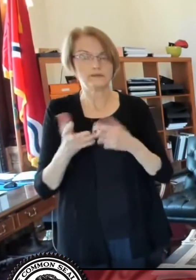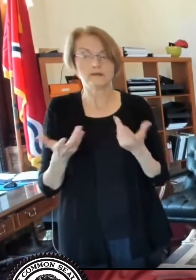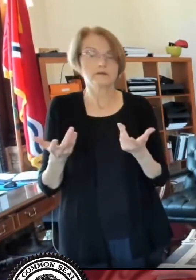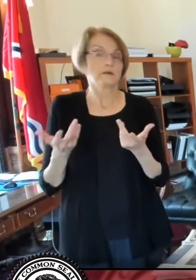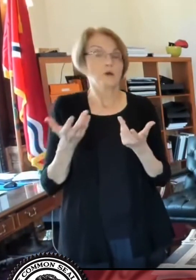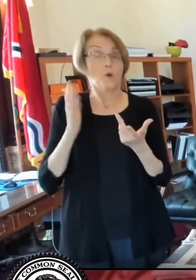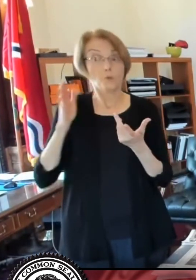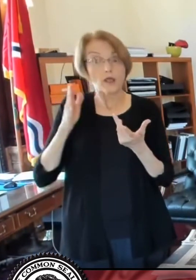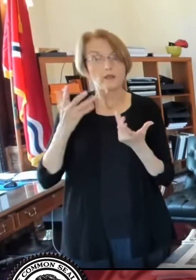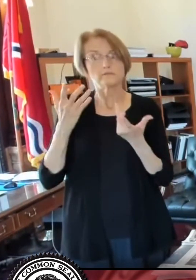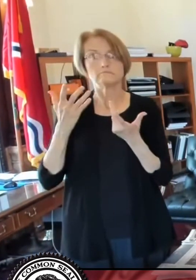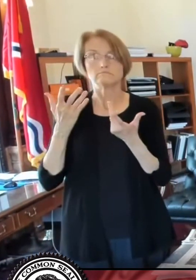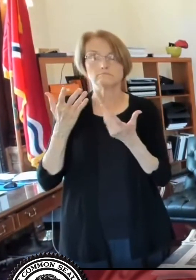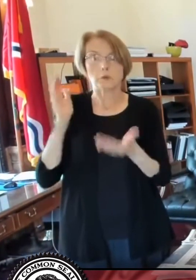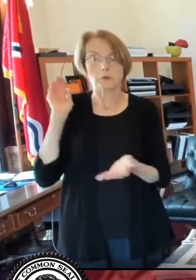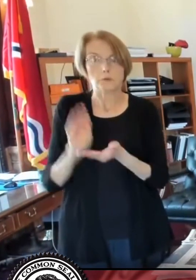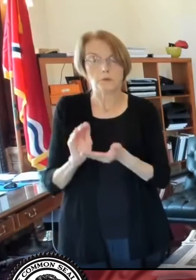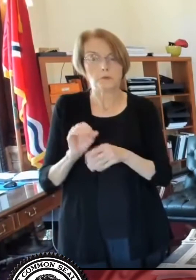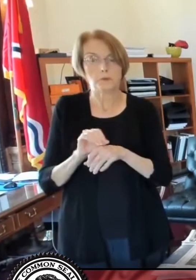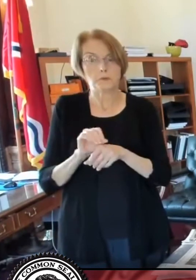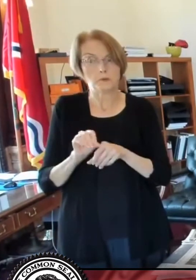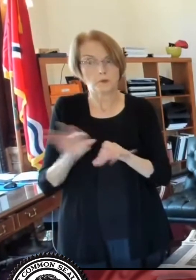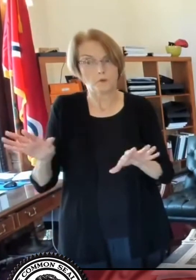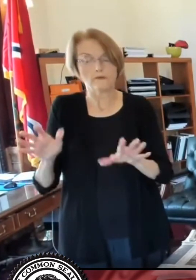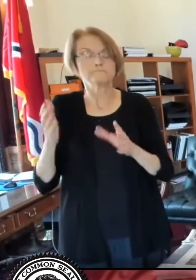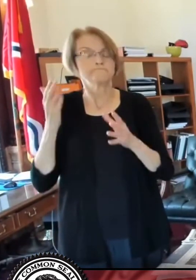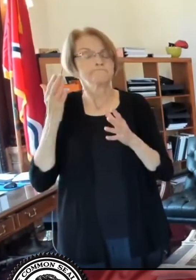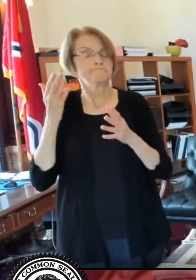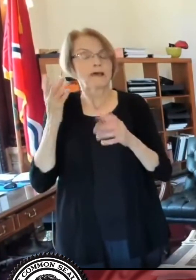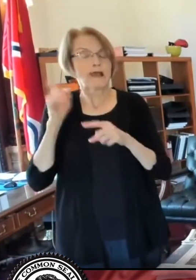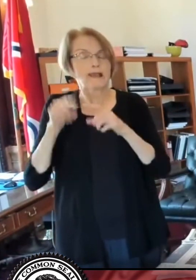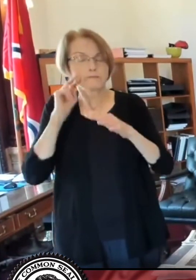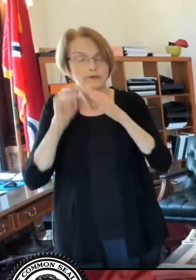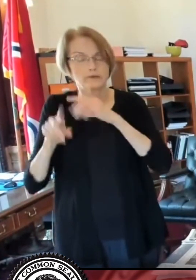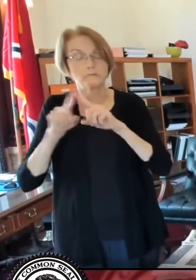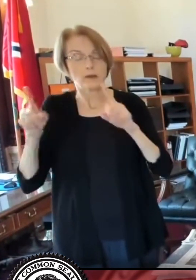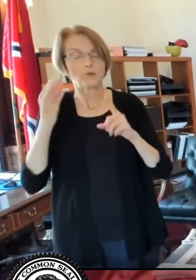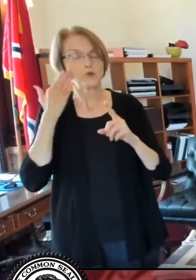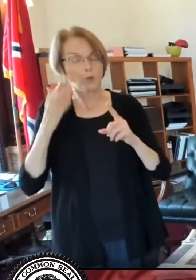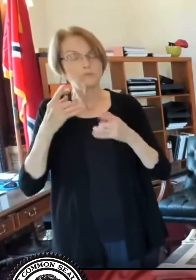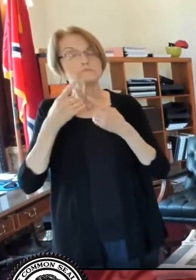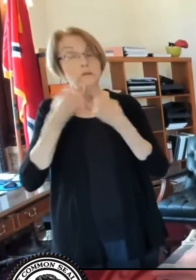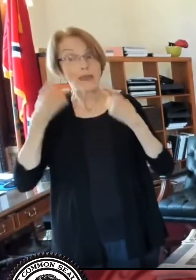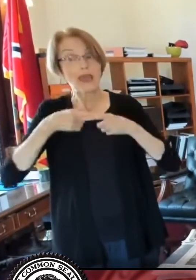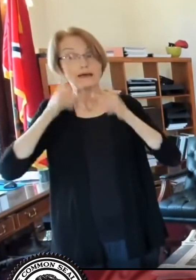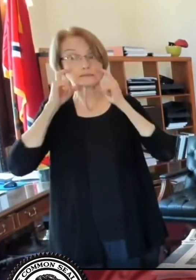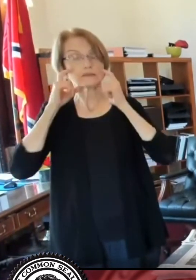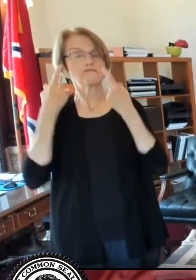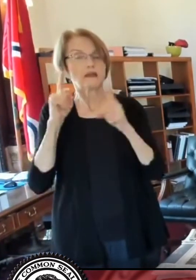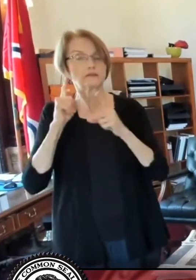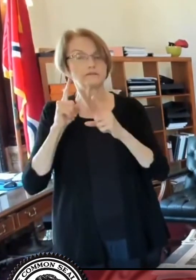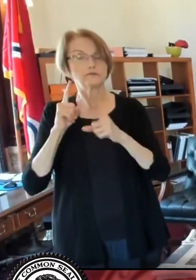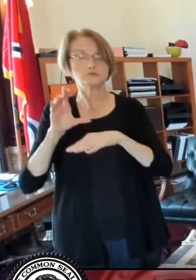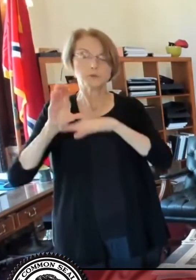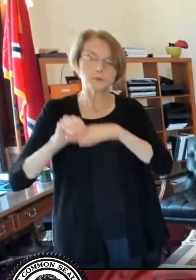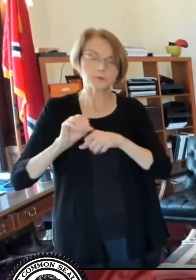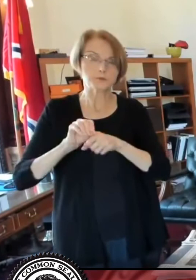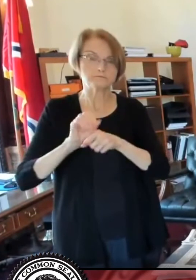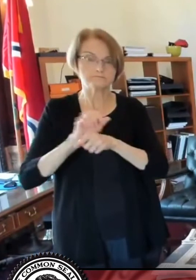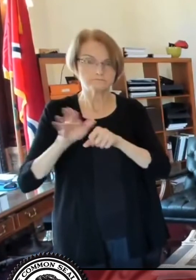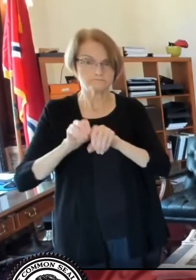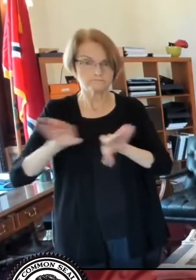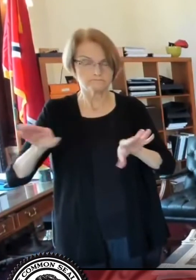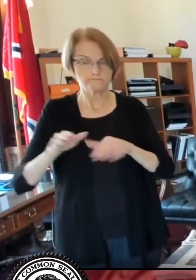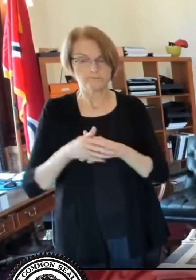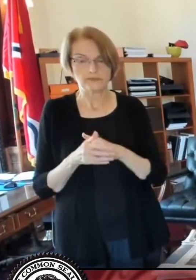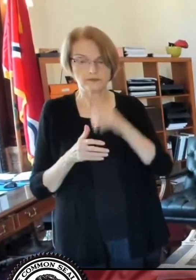ball on that, but we know that mask wearing is effective. And St. Louis City and County and Illinois have had mask